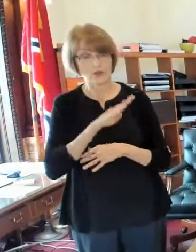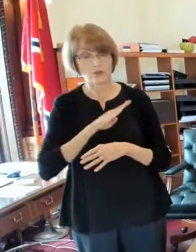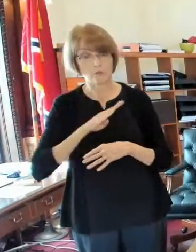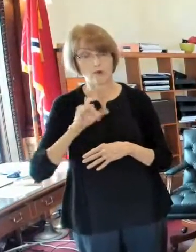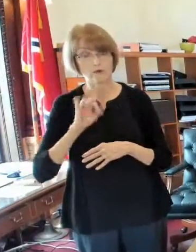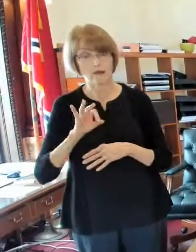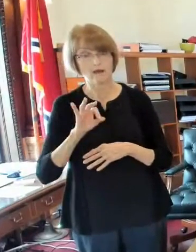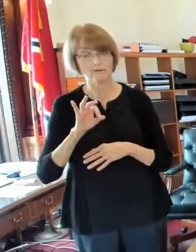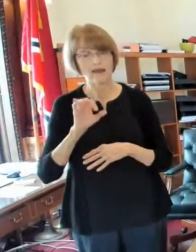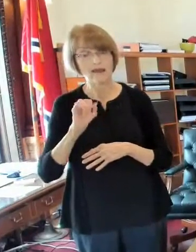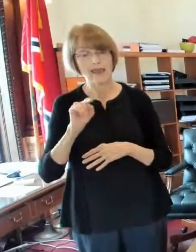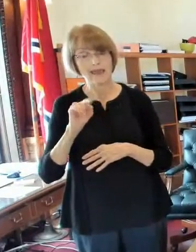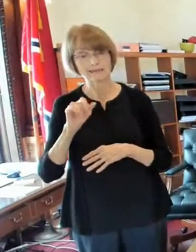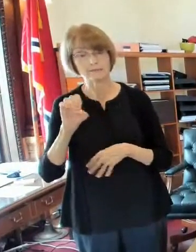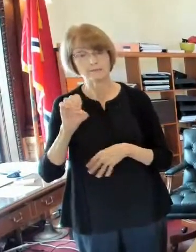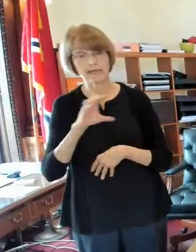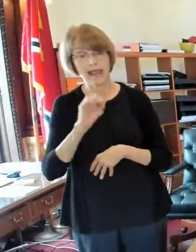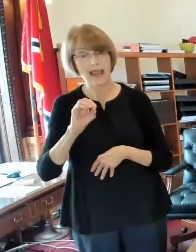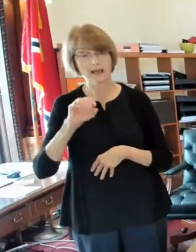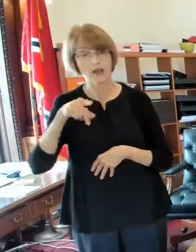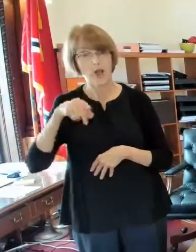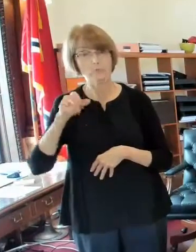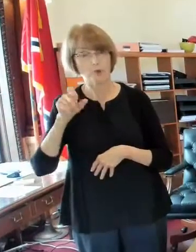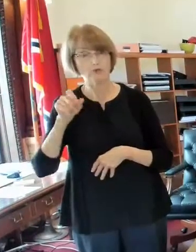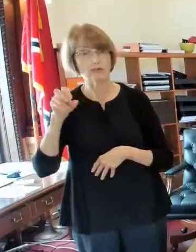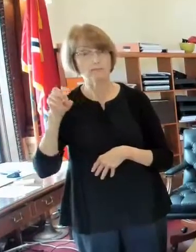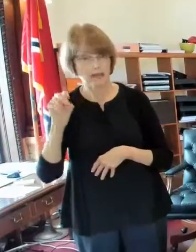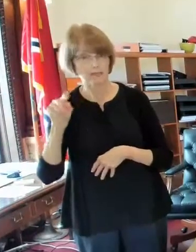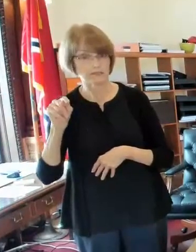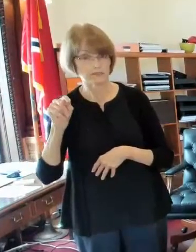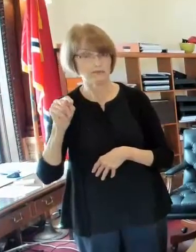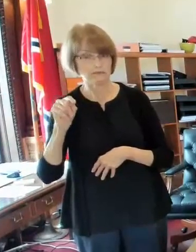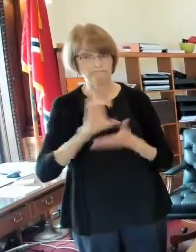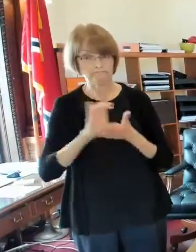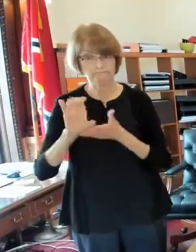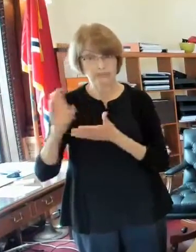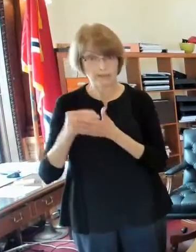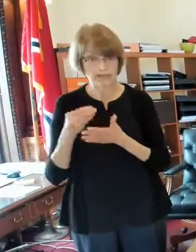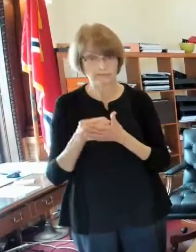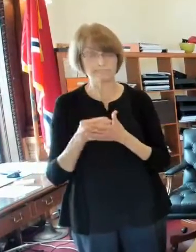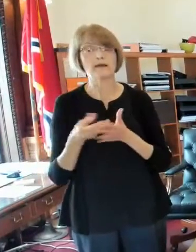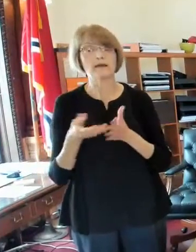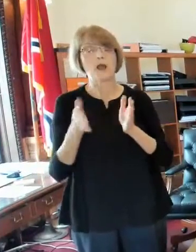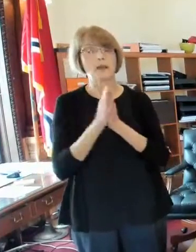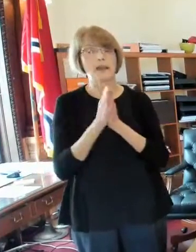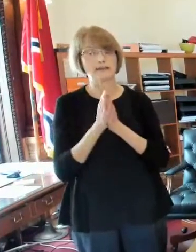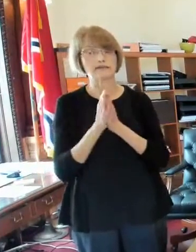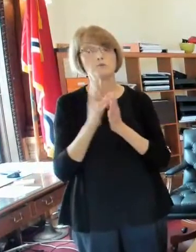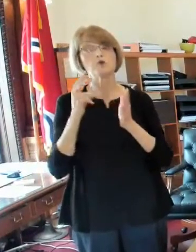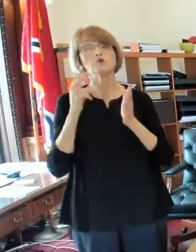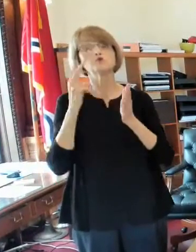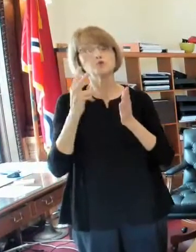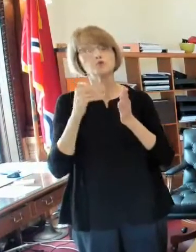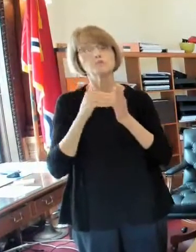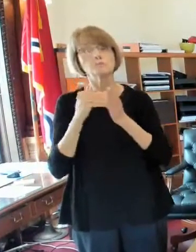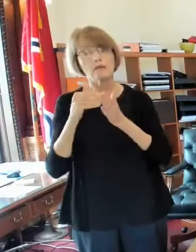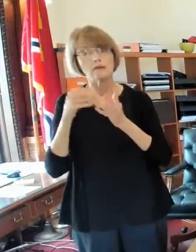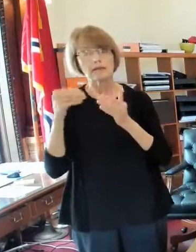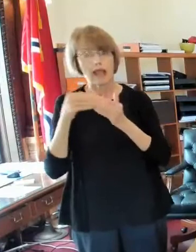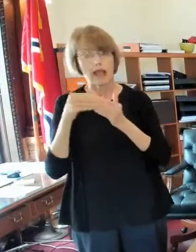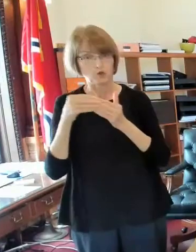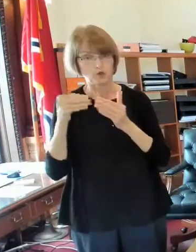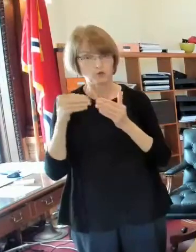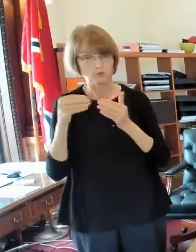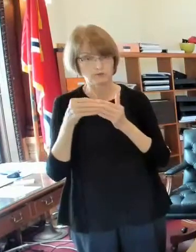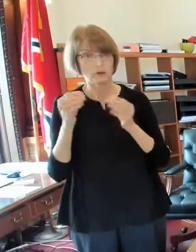meets, and I am asking them to allocate $2 million more. This is out of our CARES Act